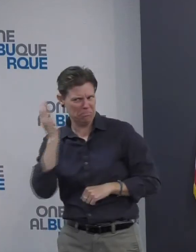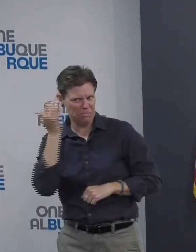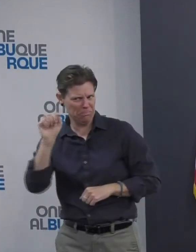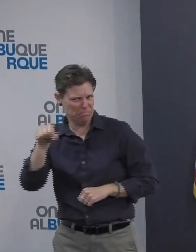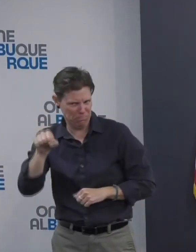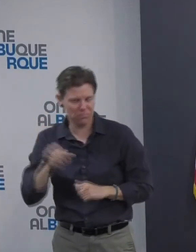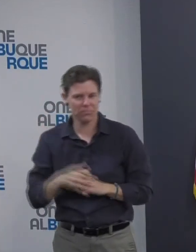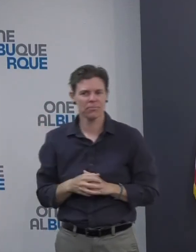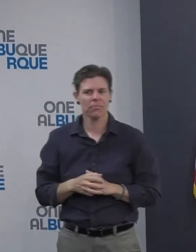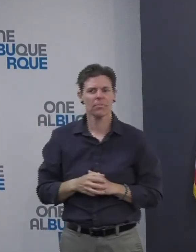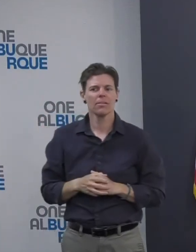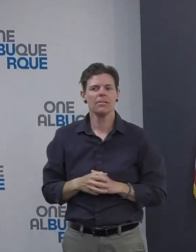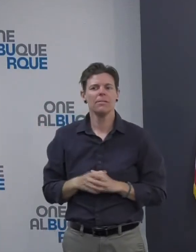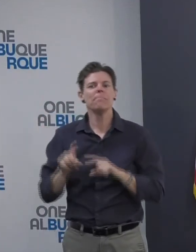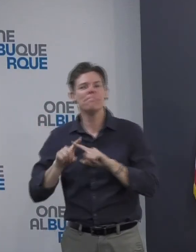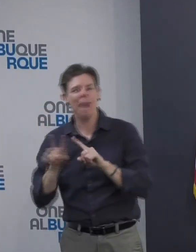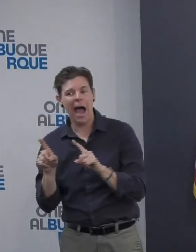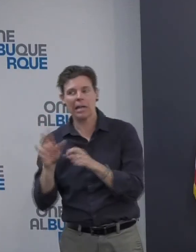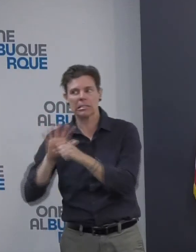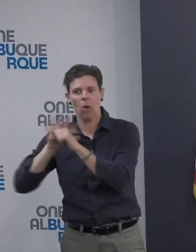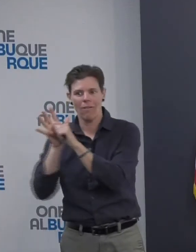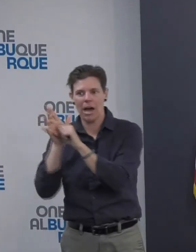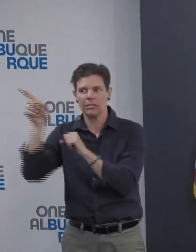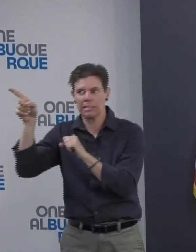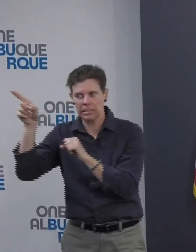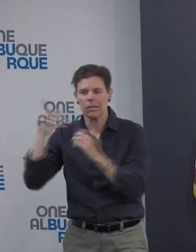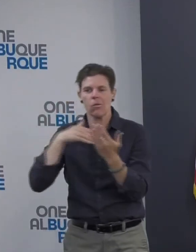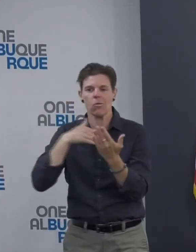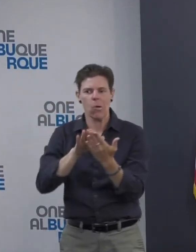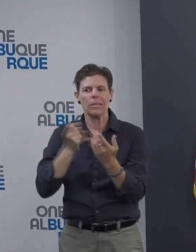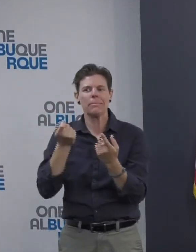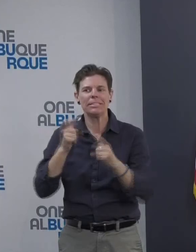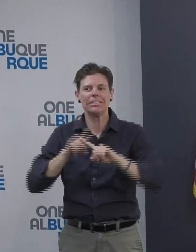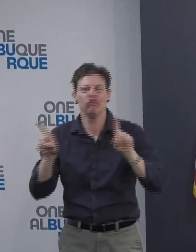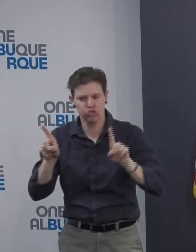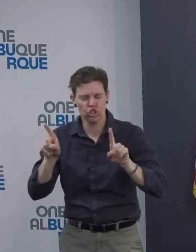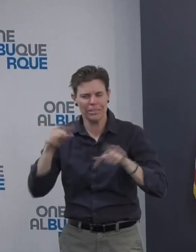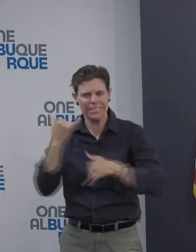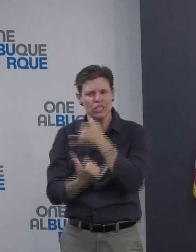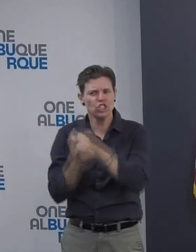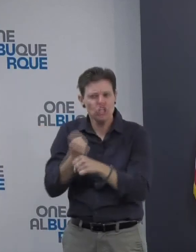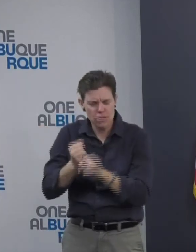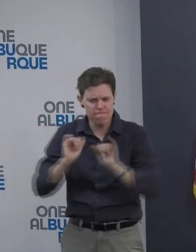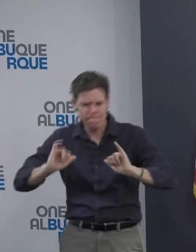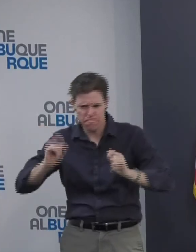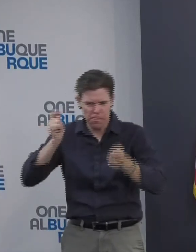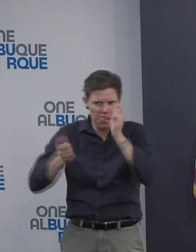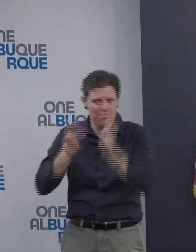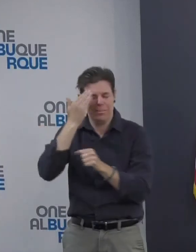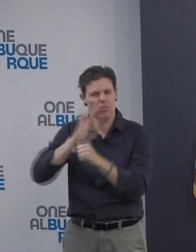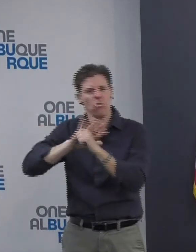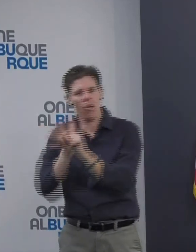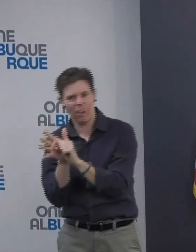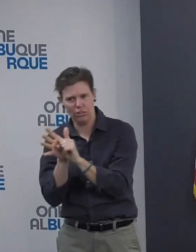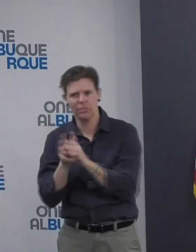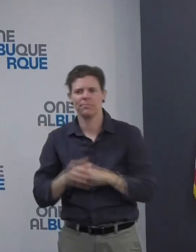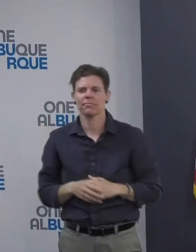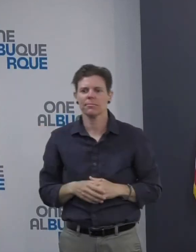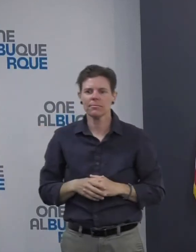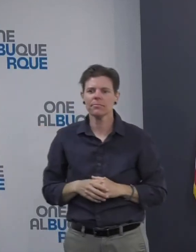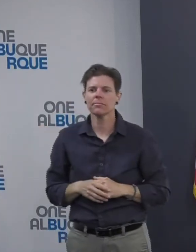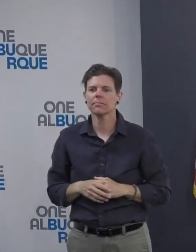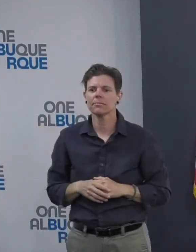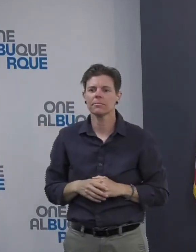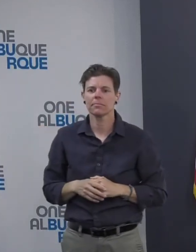initial good news that things seem to be looking okay. In fact, a little bit better despite Corona, and maybe because of Corona, because people